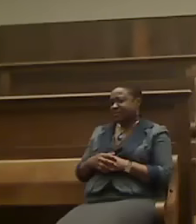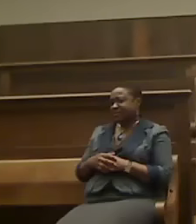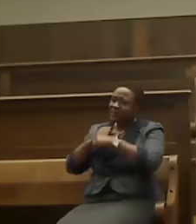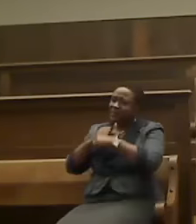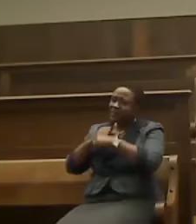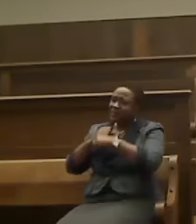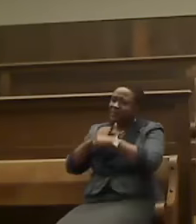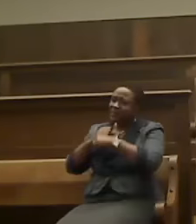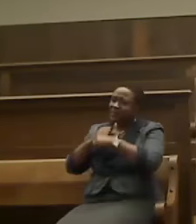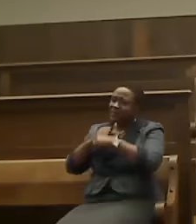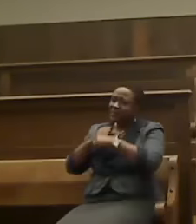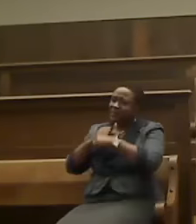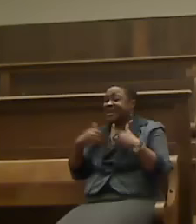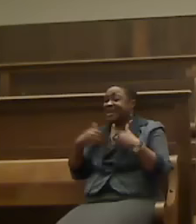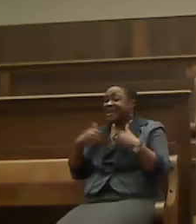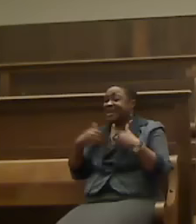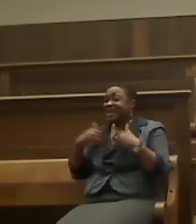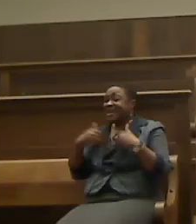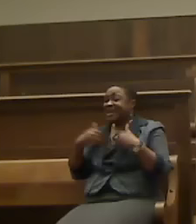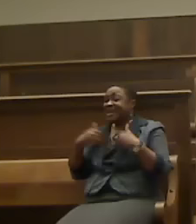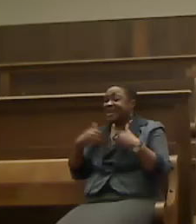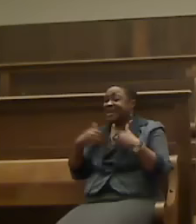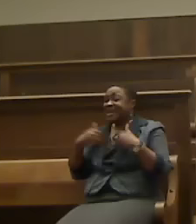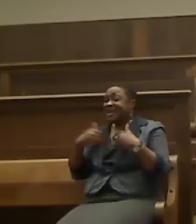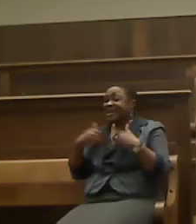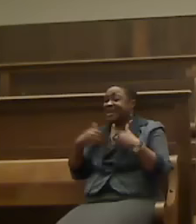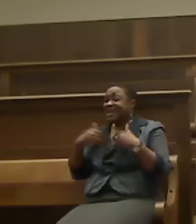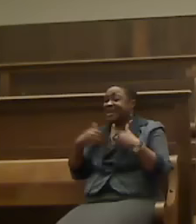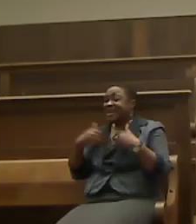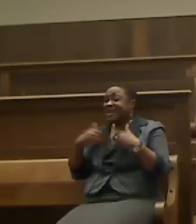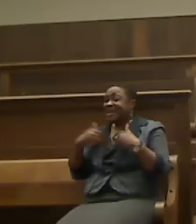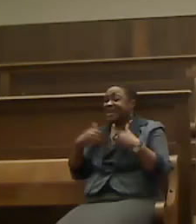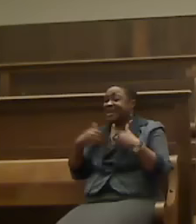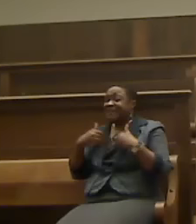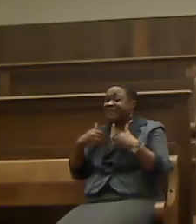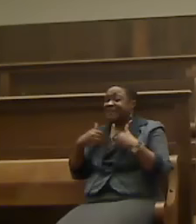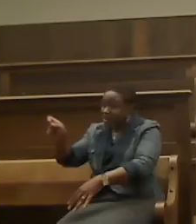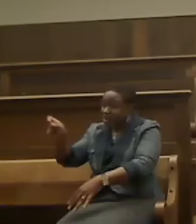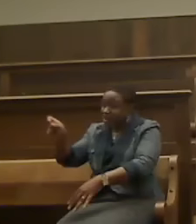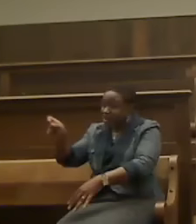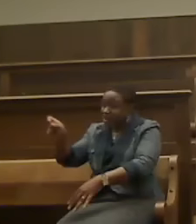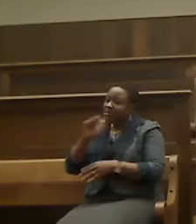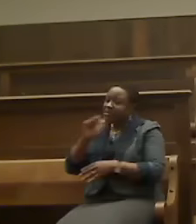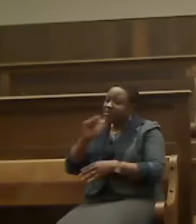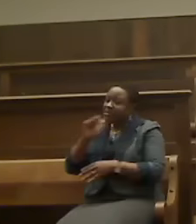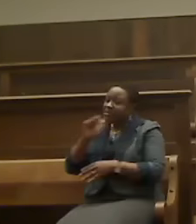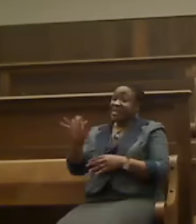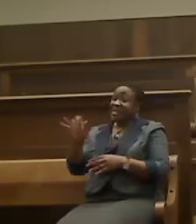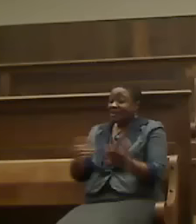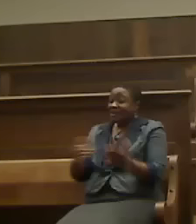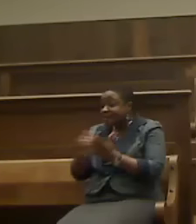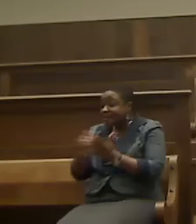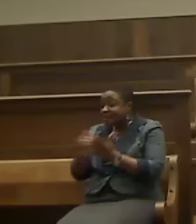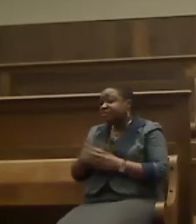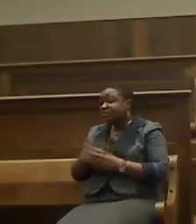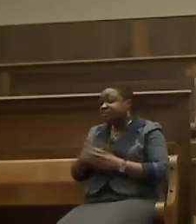there are thousands of doctors prescribing non-GMO diets today. Thousands of them. And